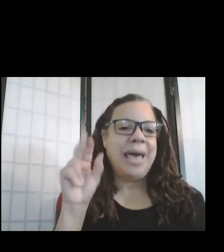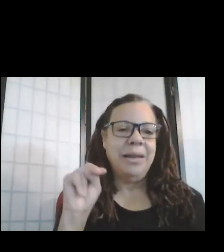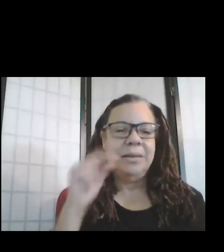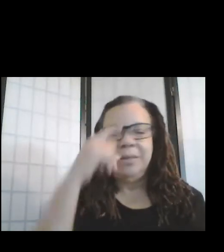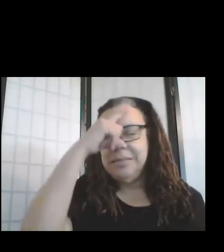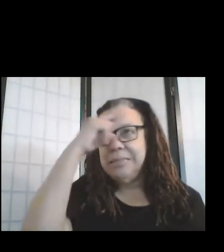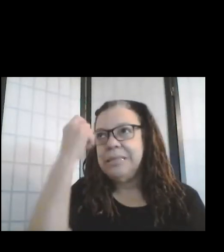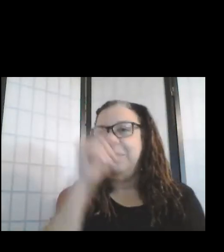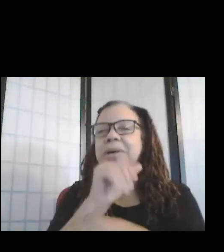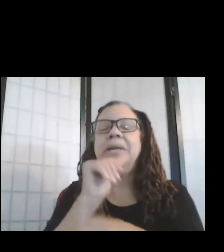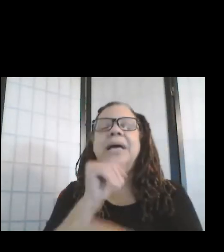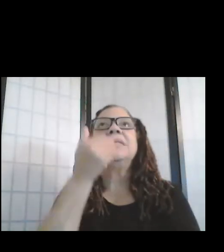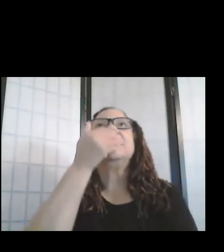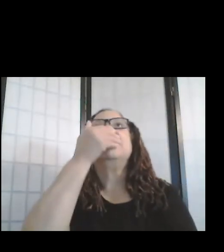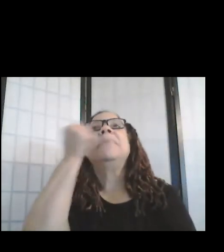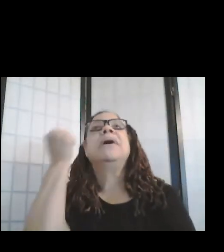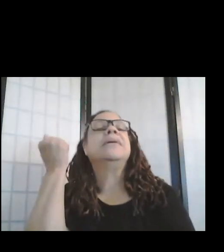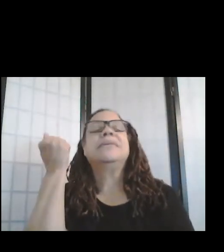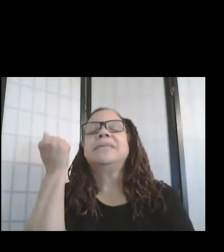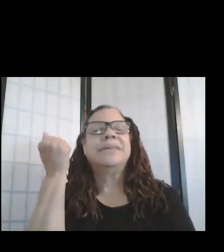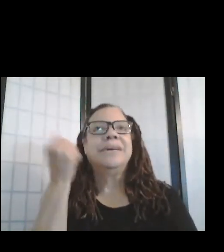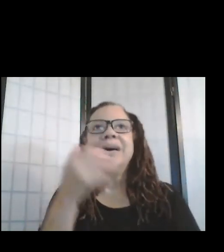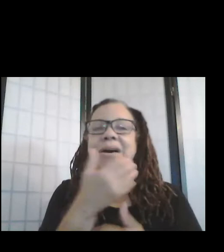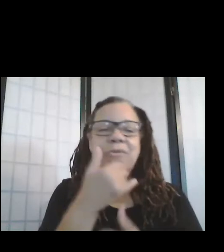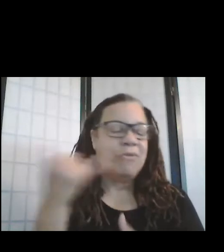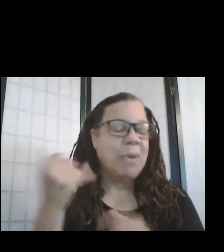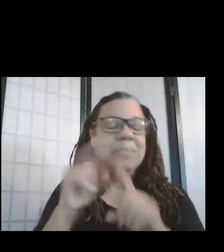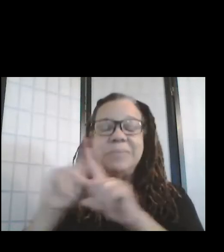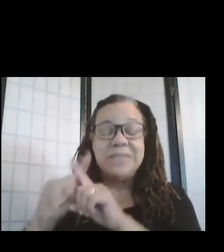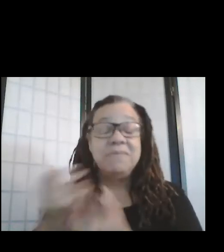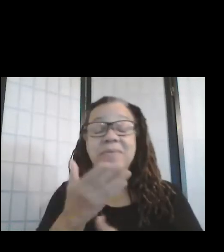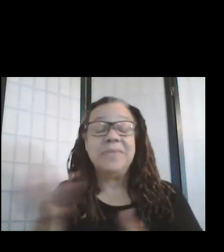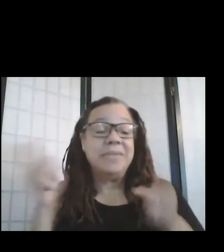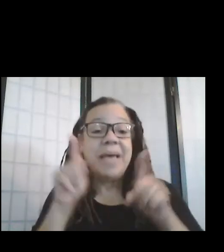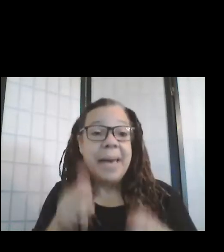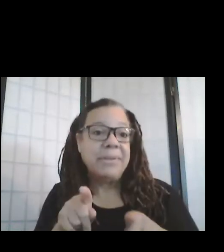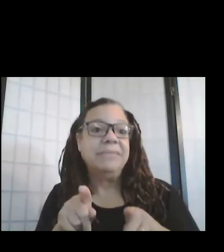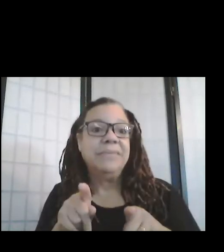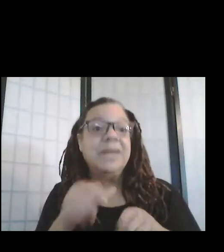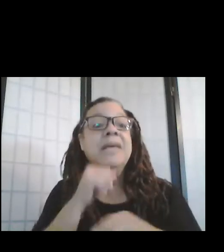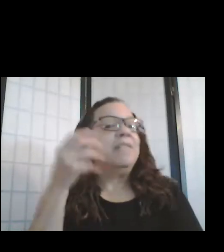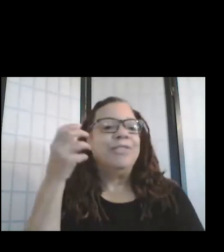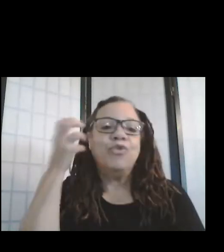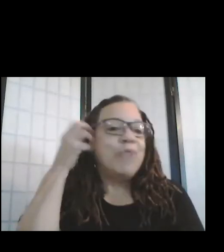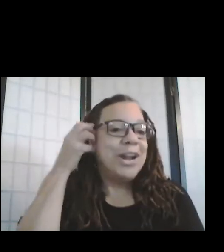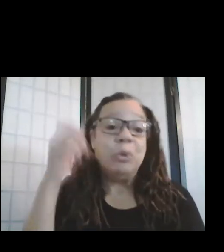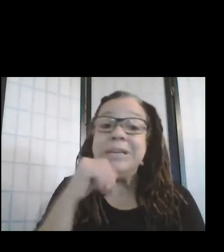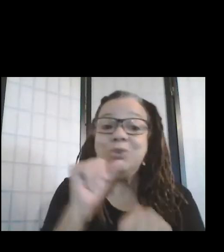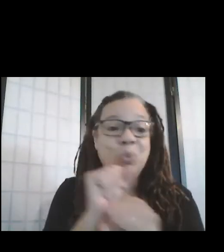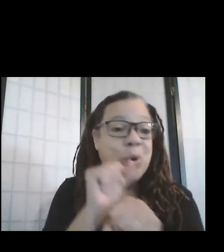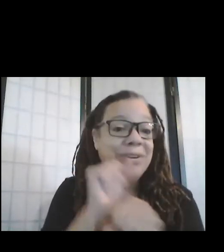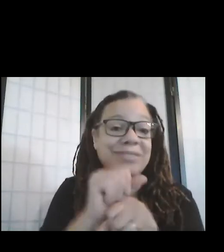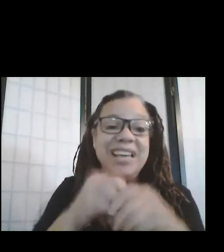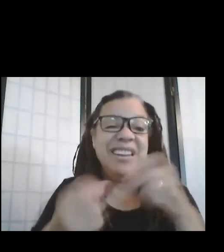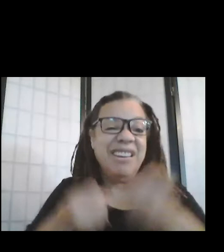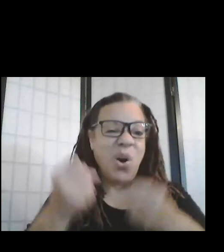The car had a mellow burble from the dual exhausts, which made up for the fact that the radio didn't work. I wasn't a